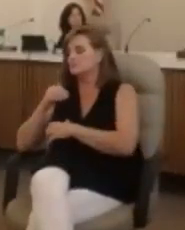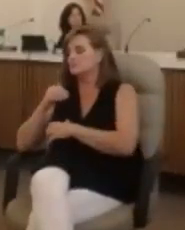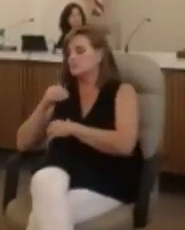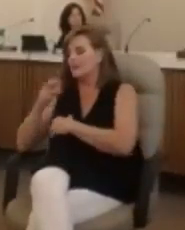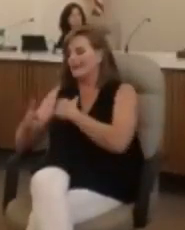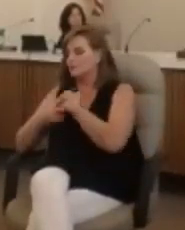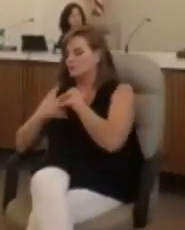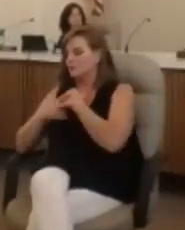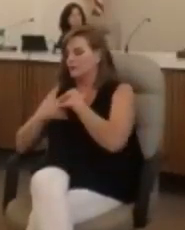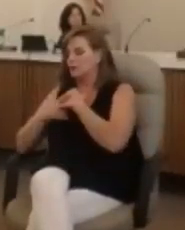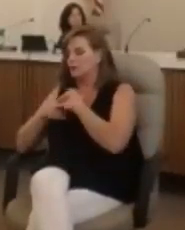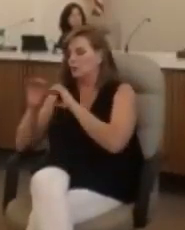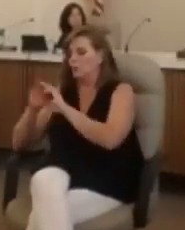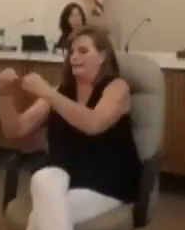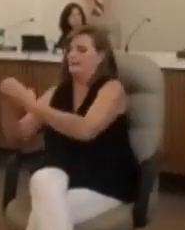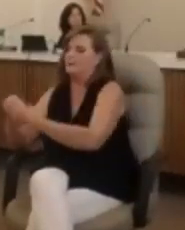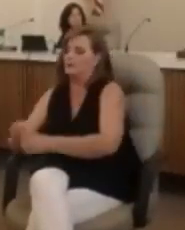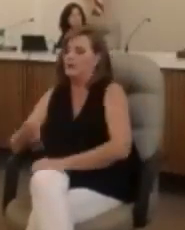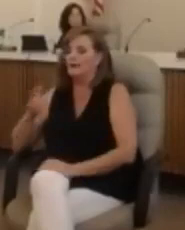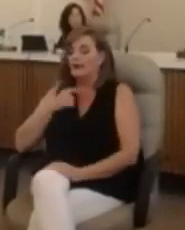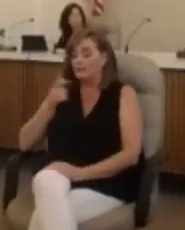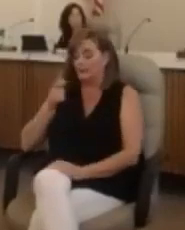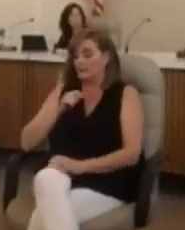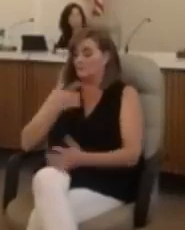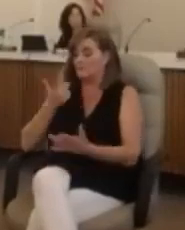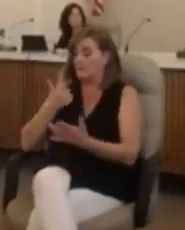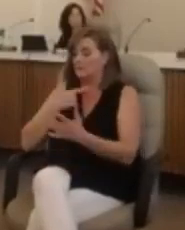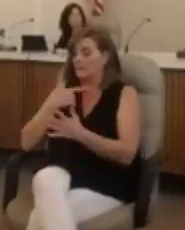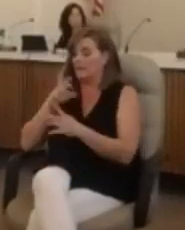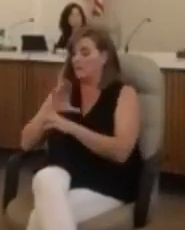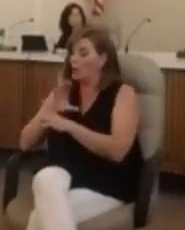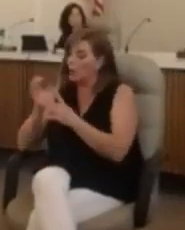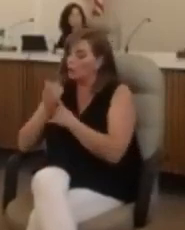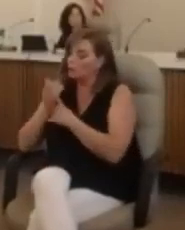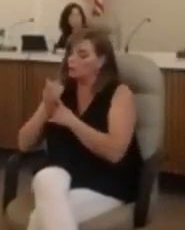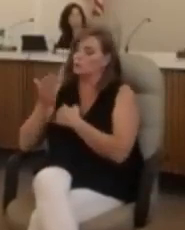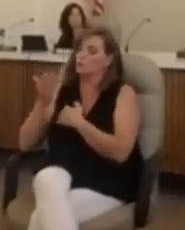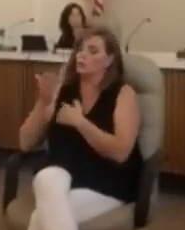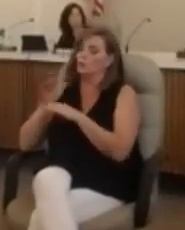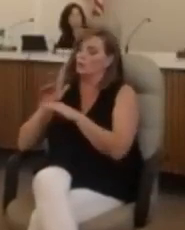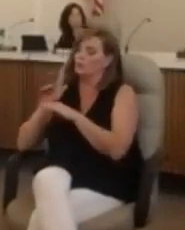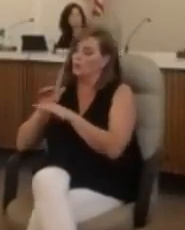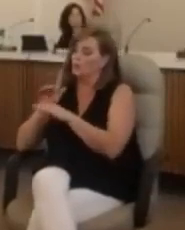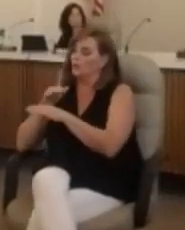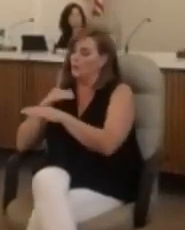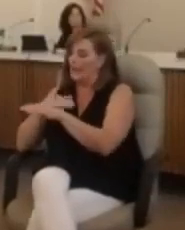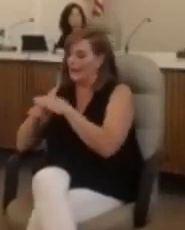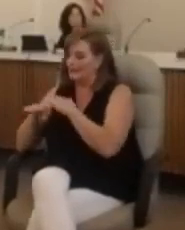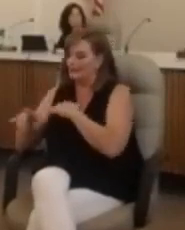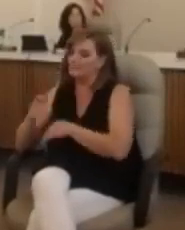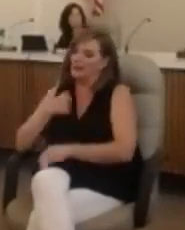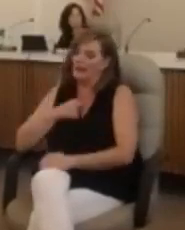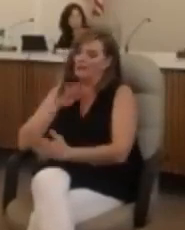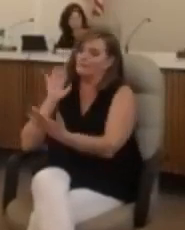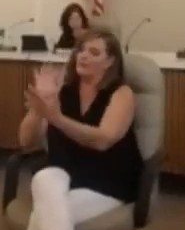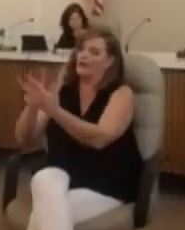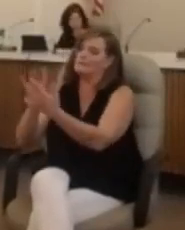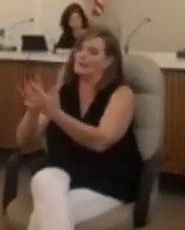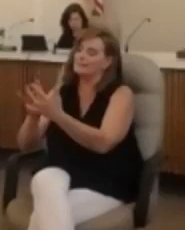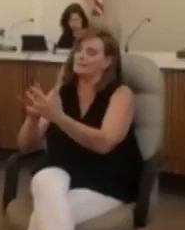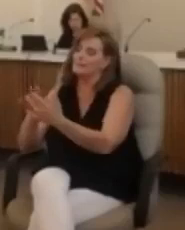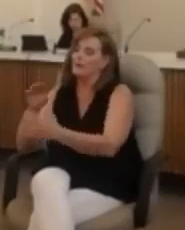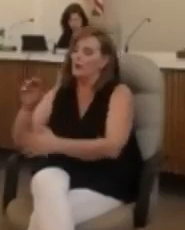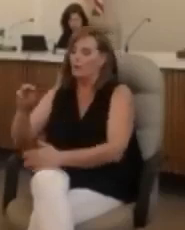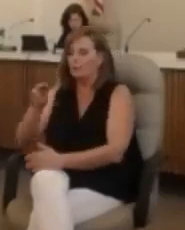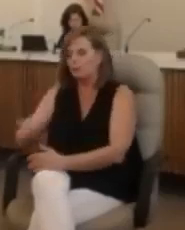agricultural easement, I have reached out to the Monroe County Ag and Markets. I